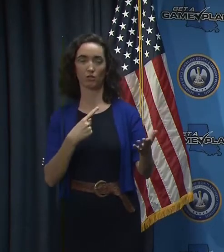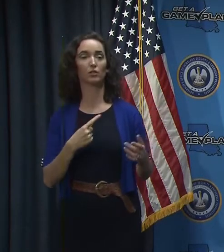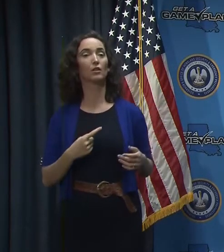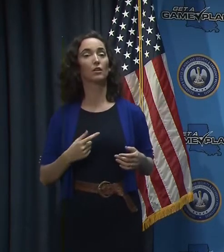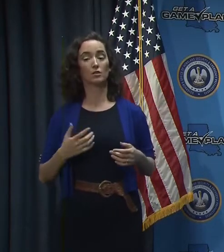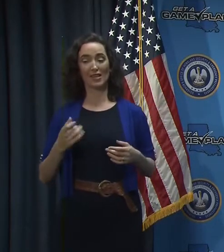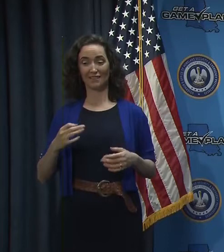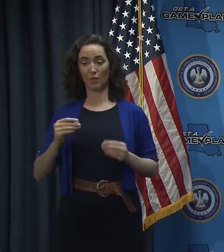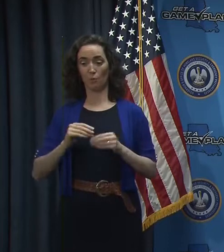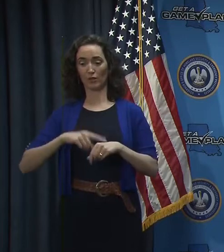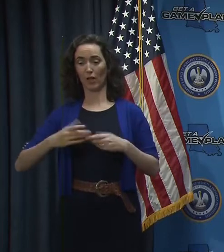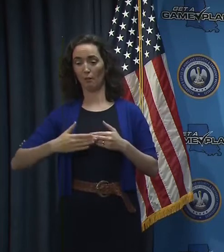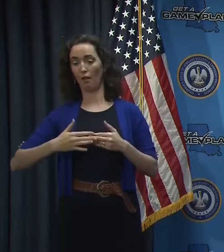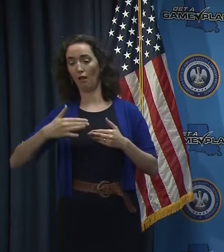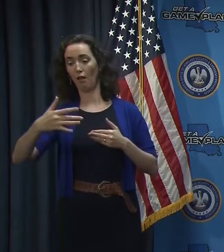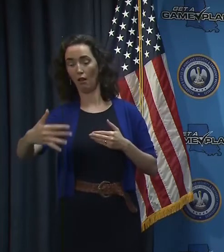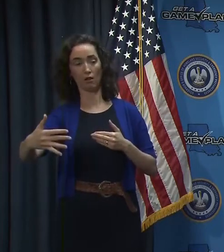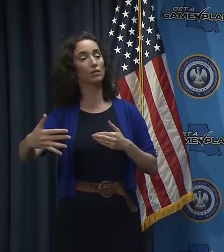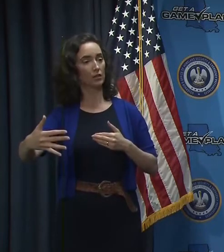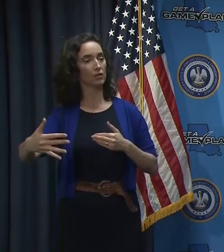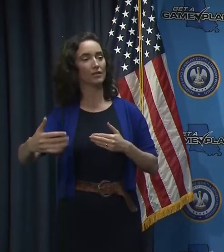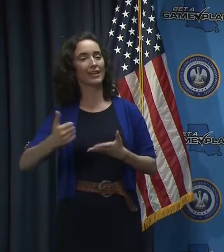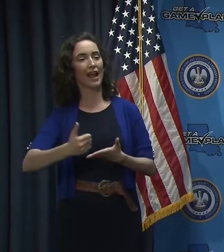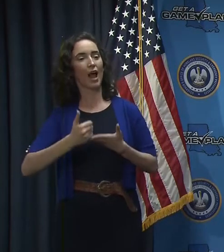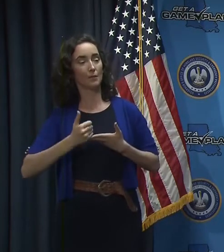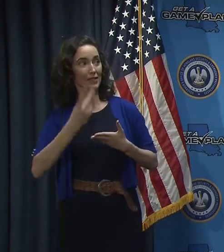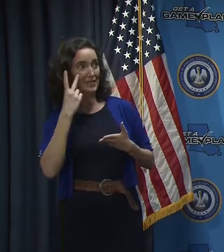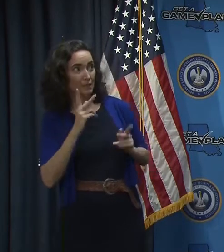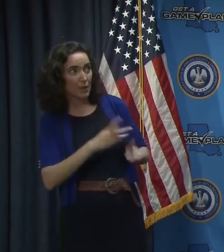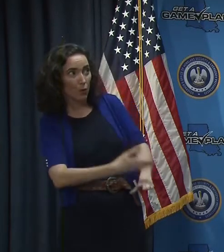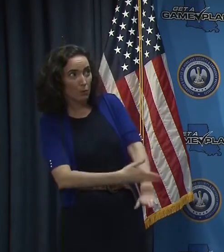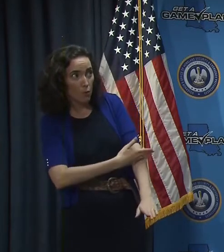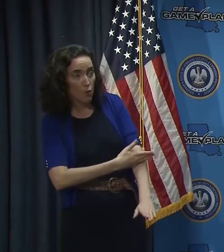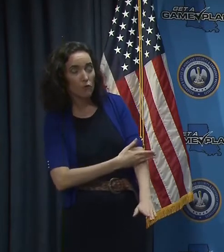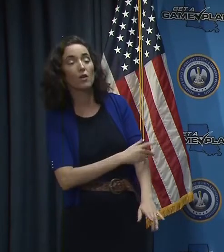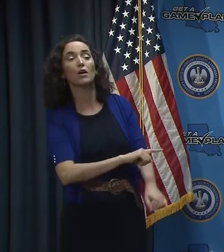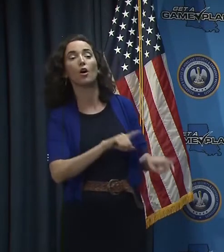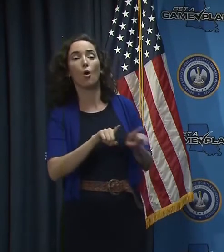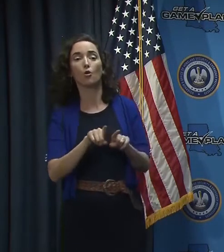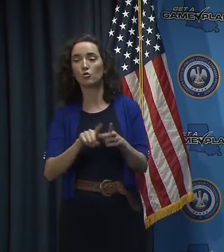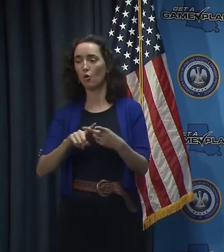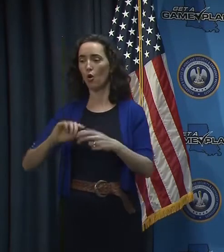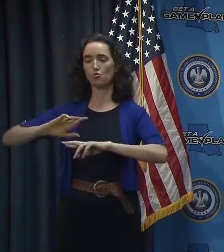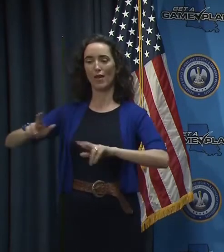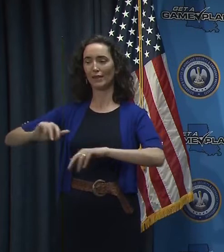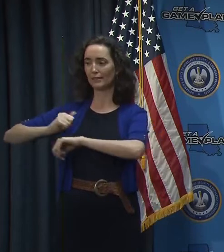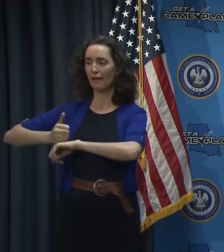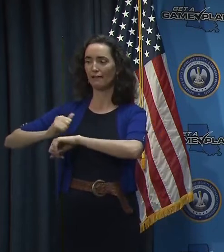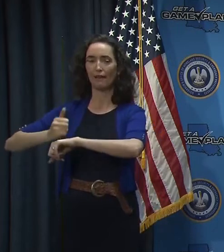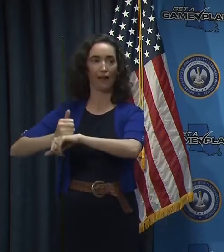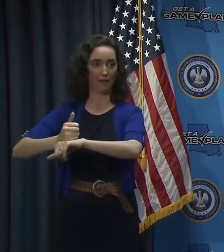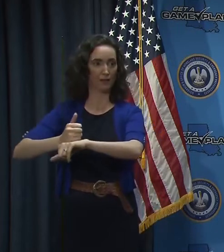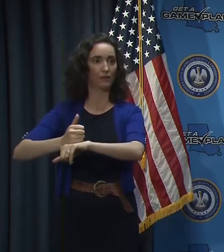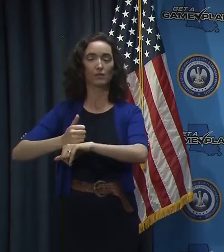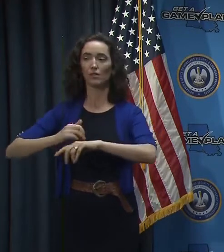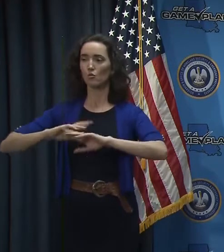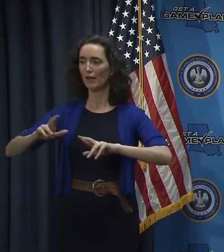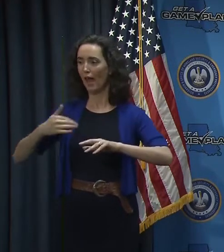but it also will mean that we'll be that further ahead in having the infrastructure that we need, which is another set of criteria that the White House put in their document as